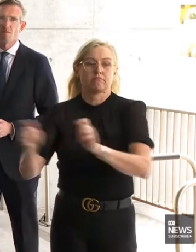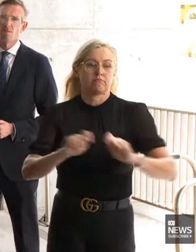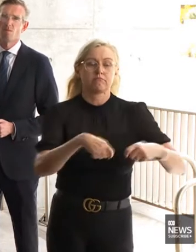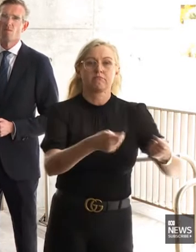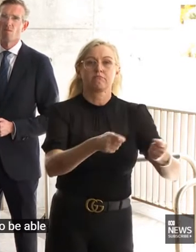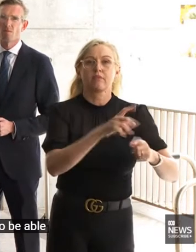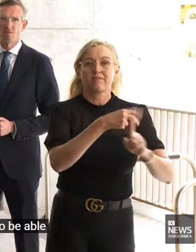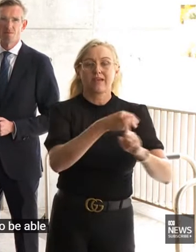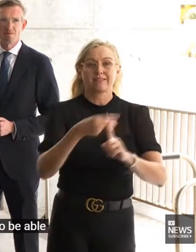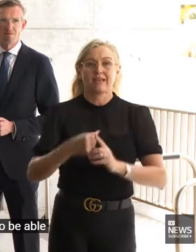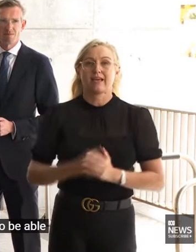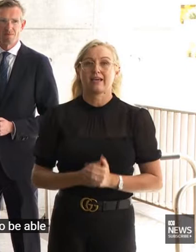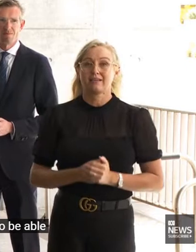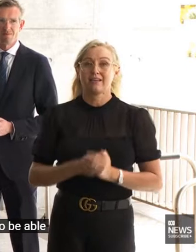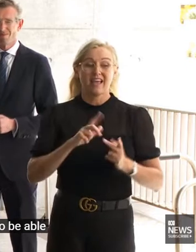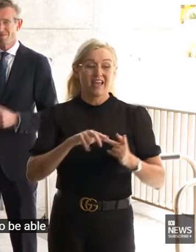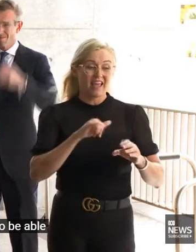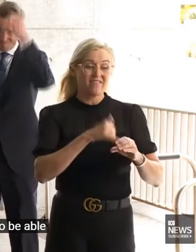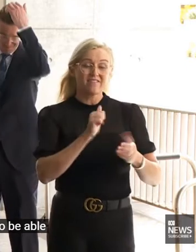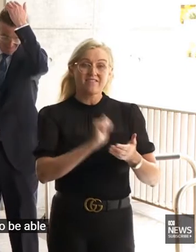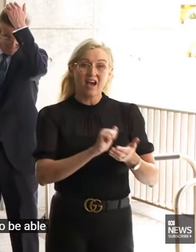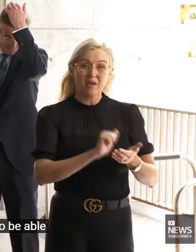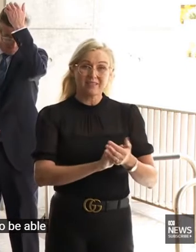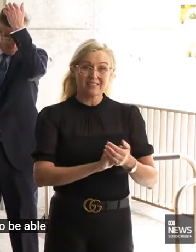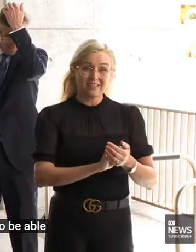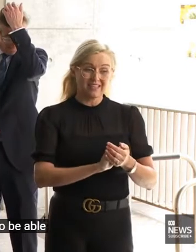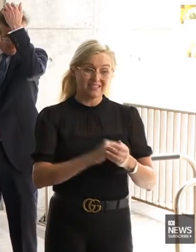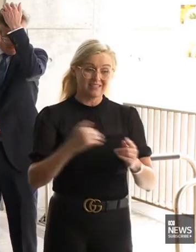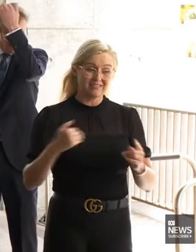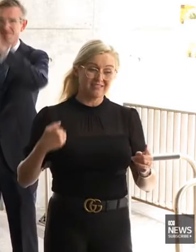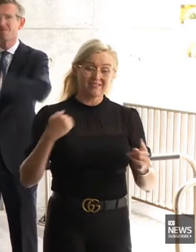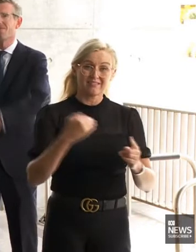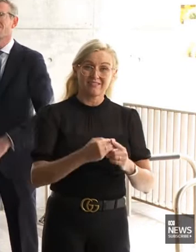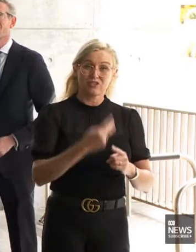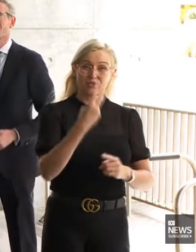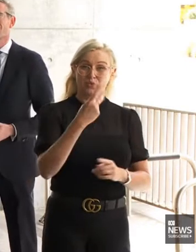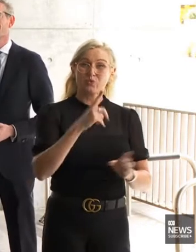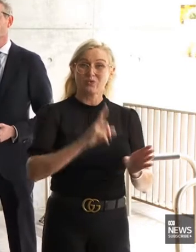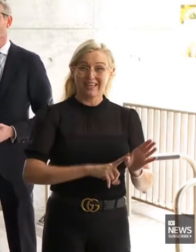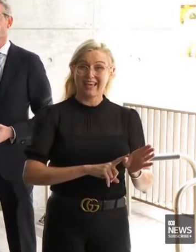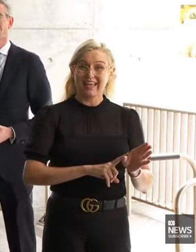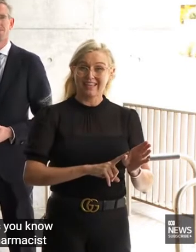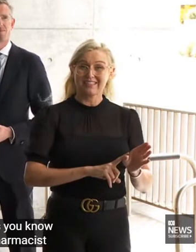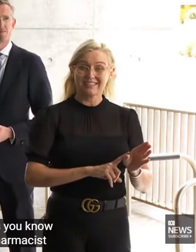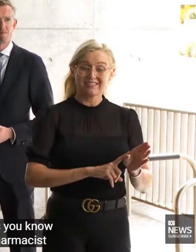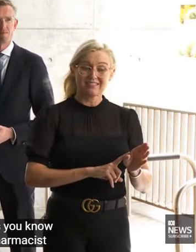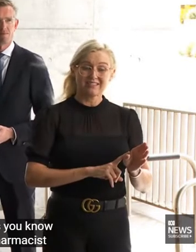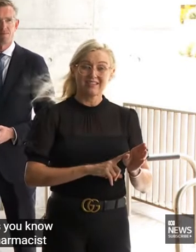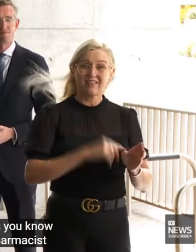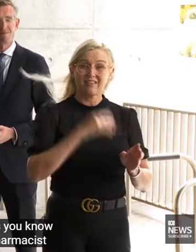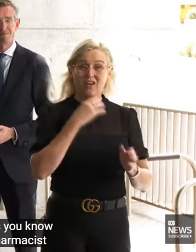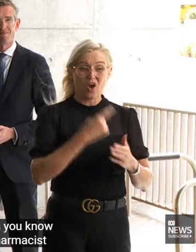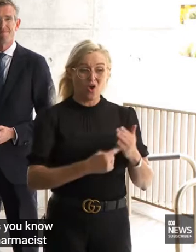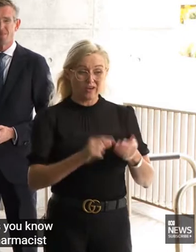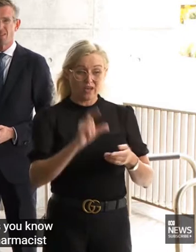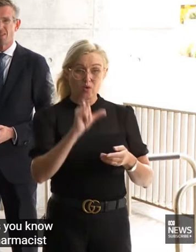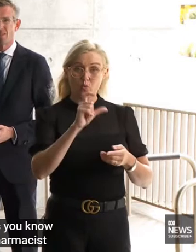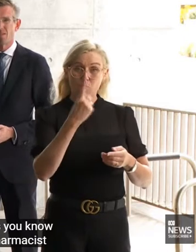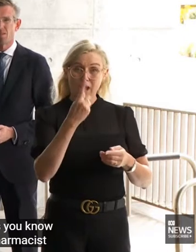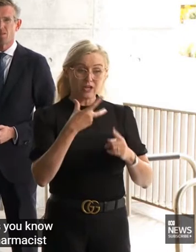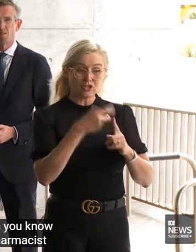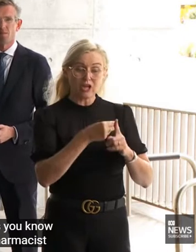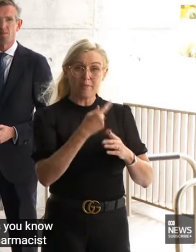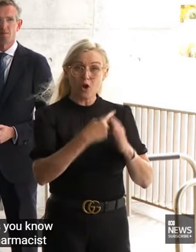already tired from 2 years of this pandemic, 23 months actually on Christmas Day, then if you're only making, I think $16 a pop for a